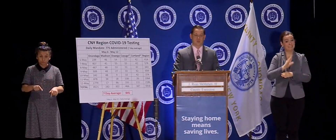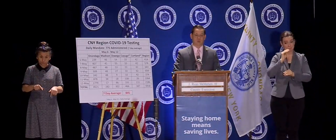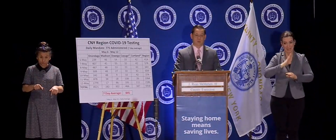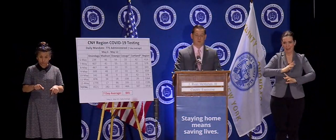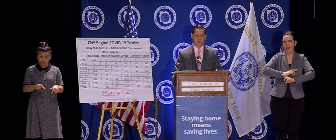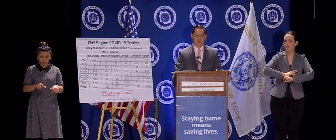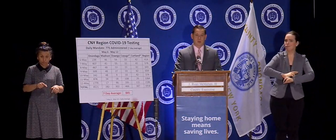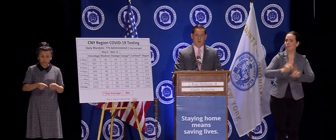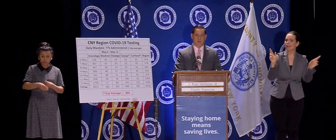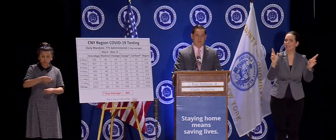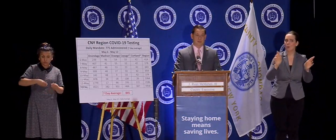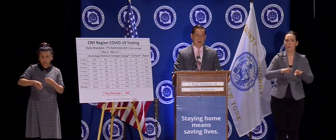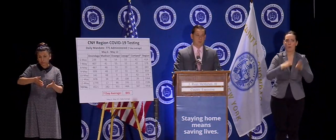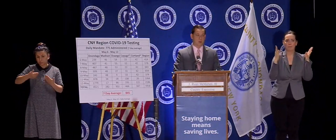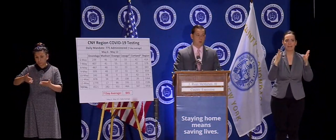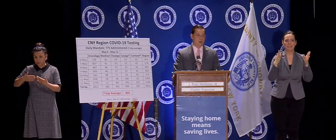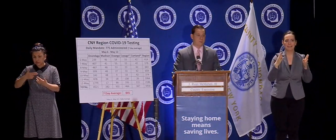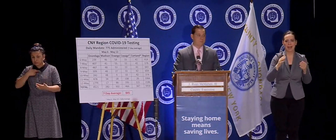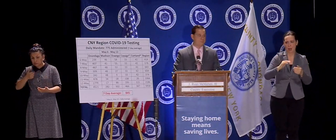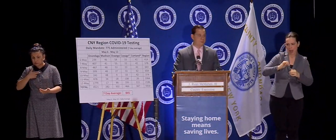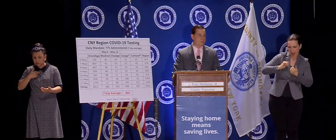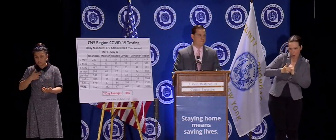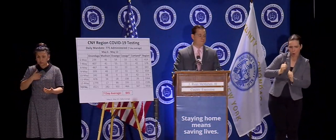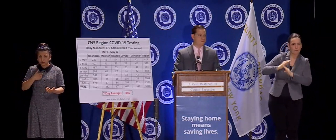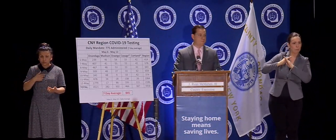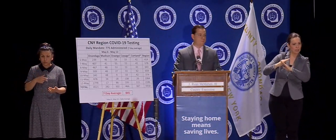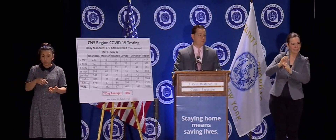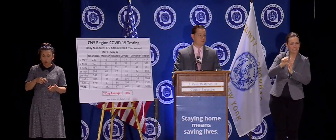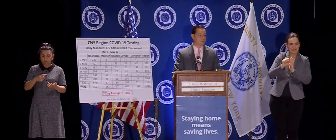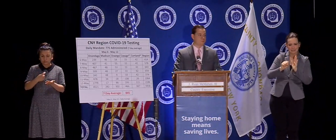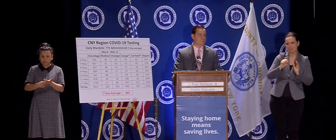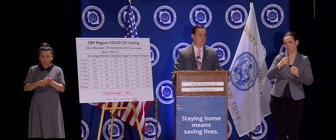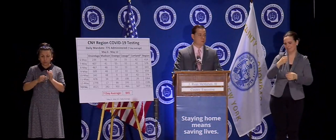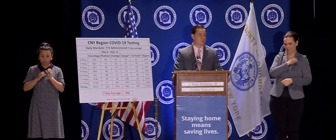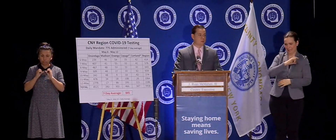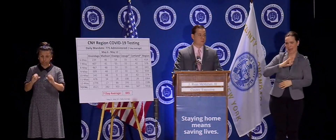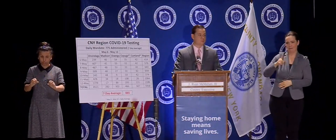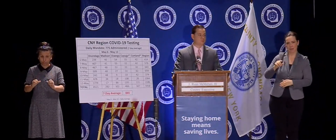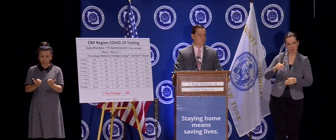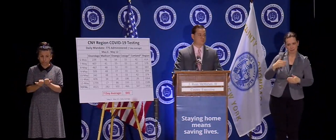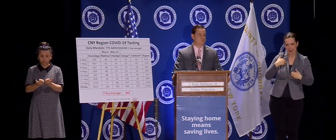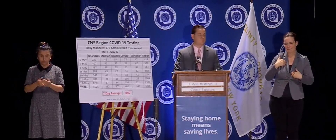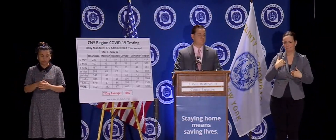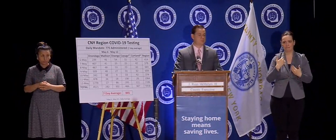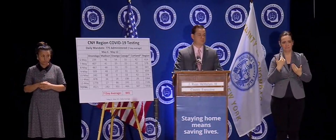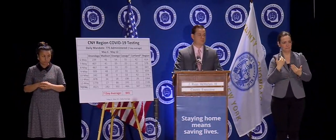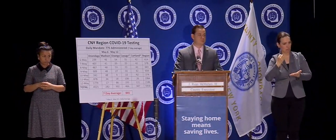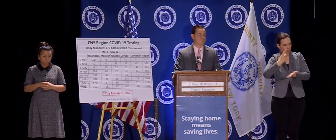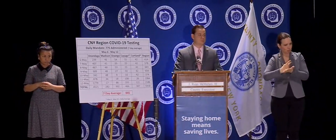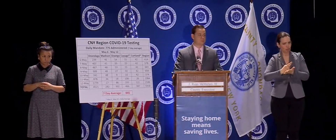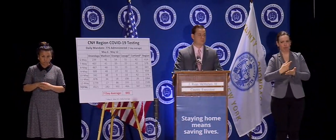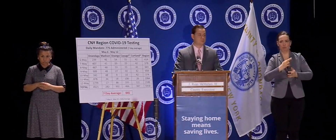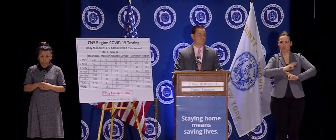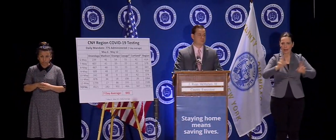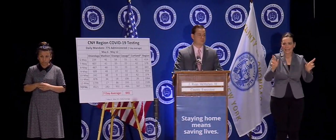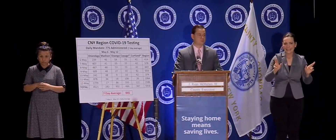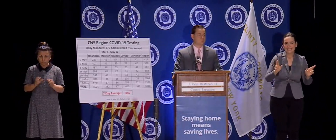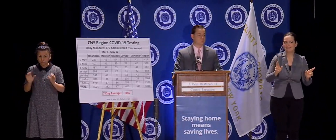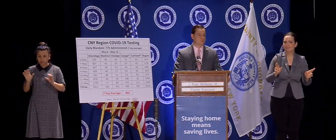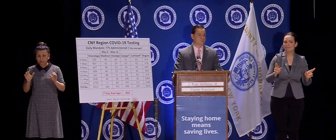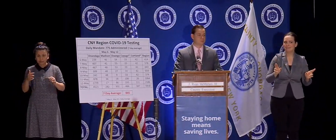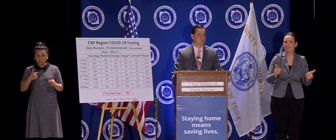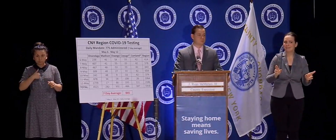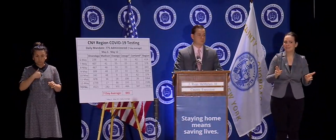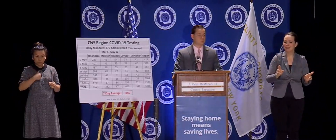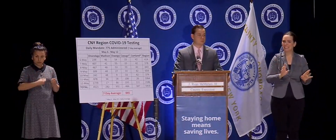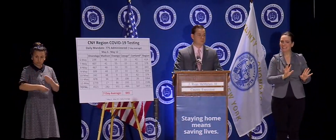by their consumers, and we're going to get this economy going again. So if I'm a business owner and I'm not certain whether I qualify in